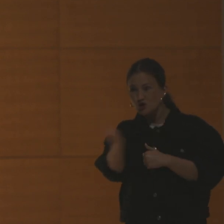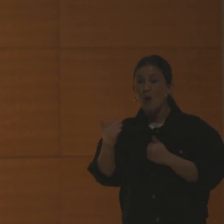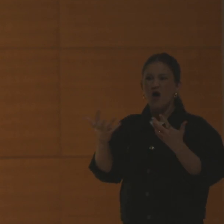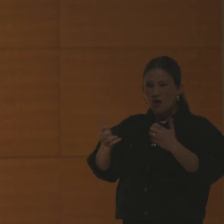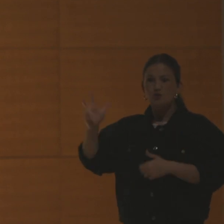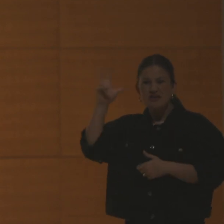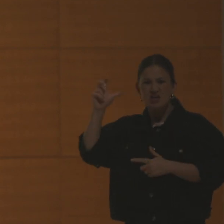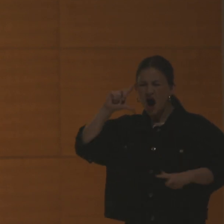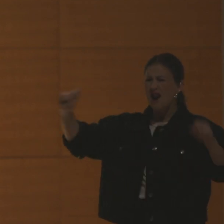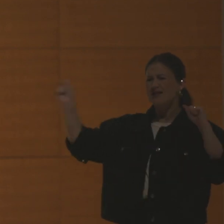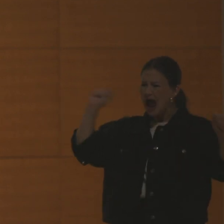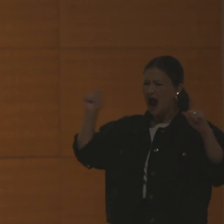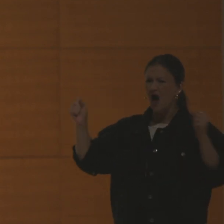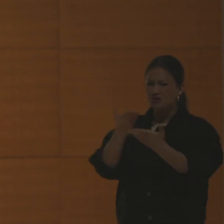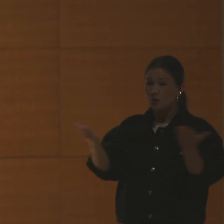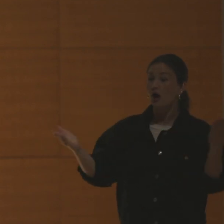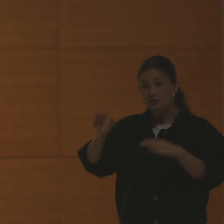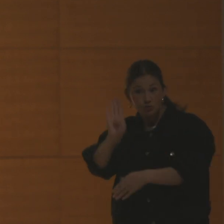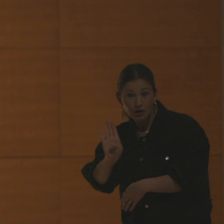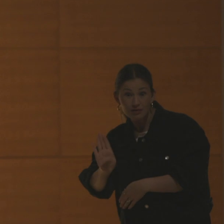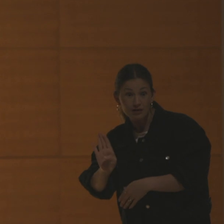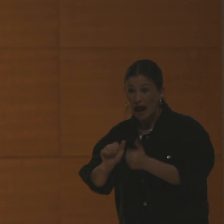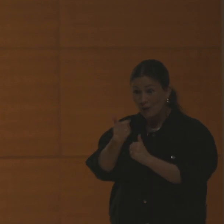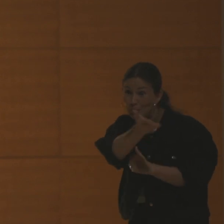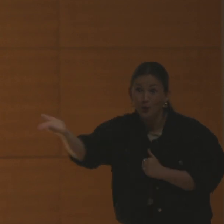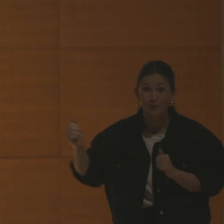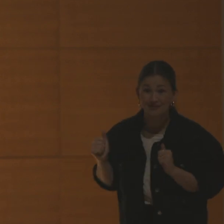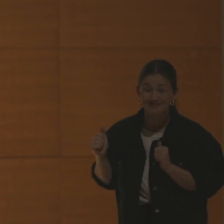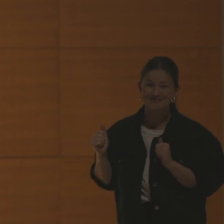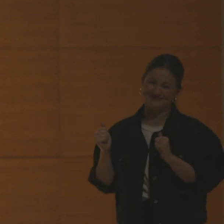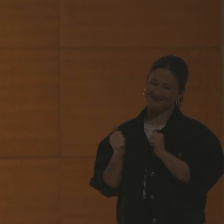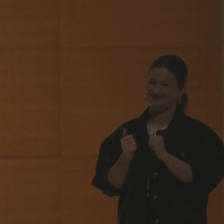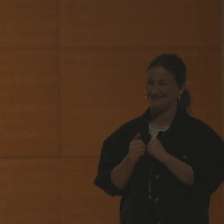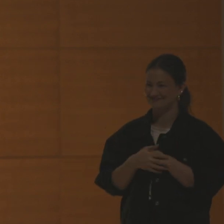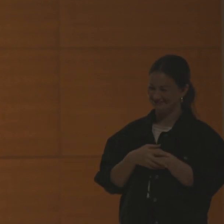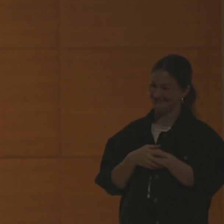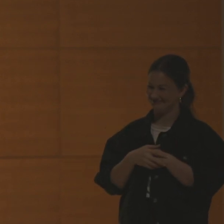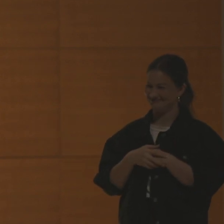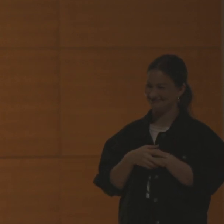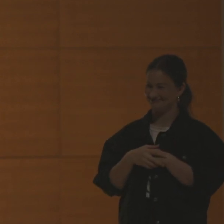a living, breathing, loud audience. Brooklyn, how are you doing tonight?